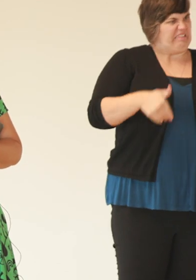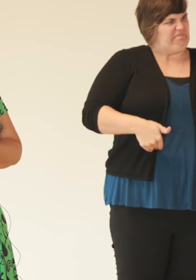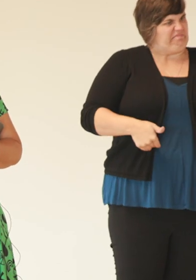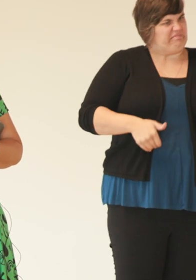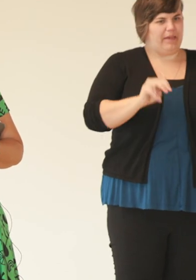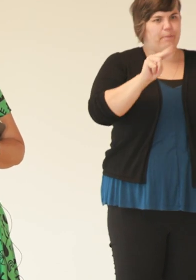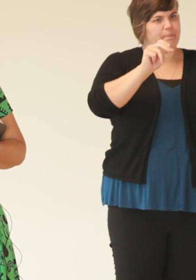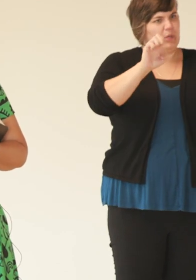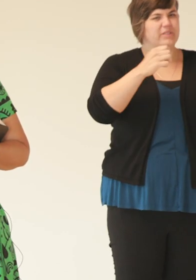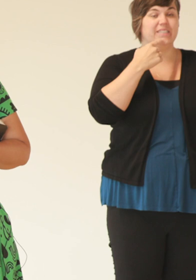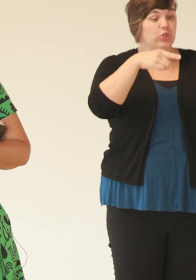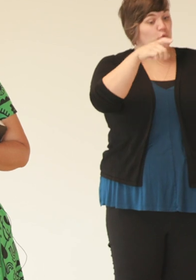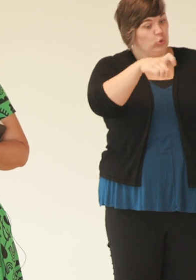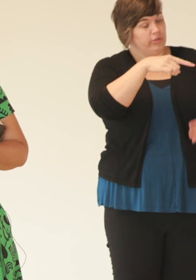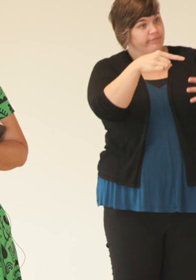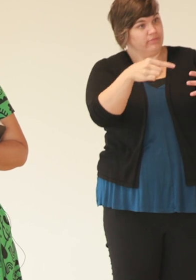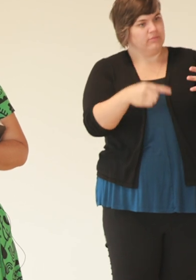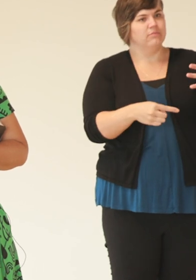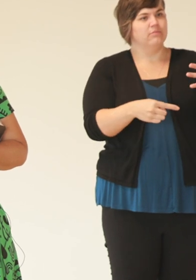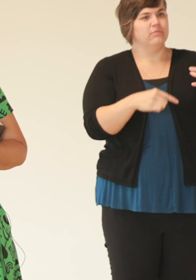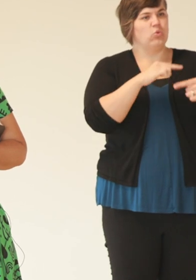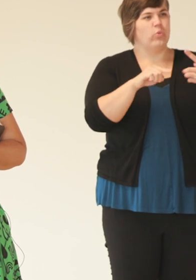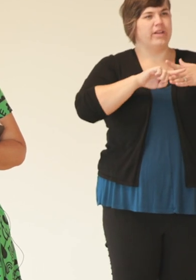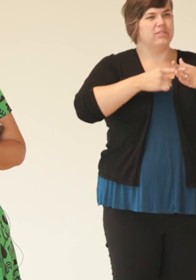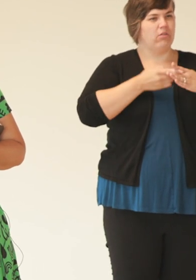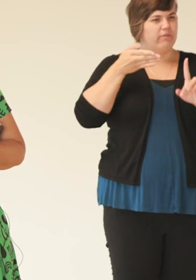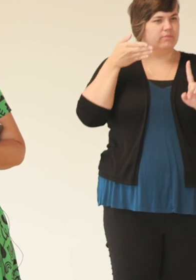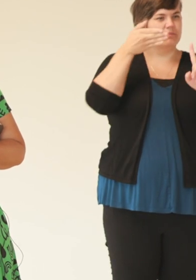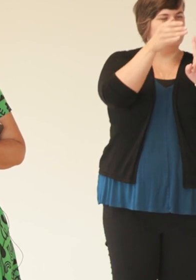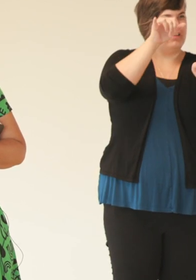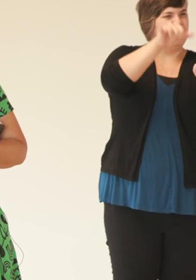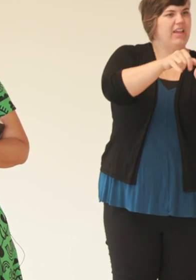muse. And sometimes the next action is all you need.